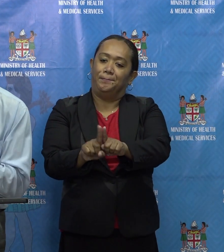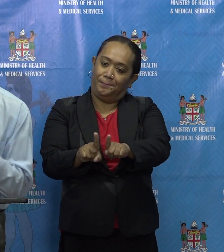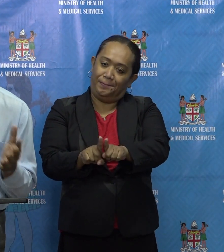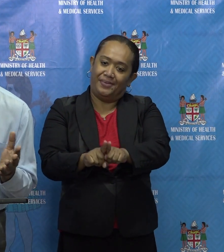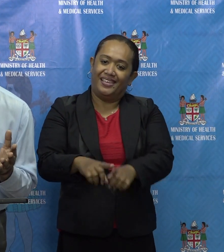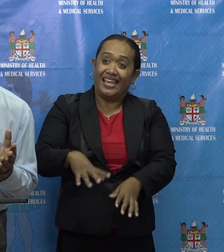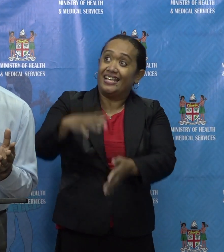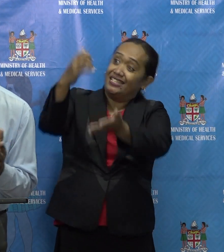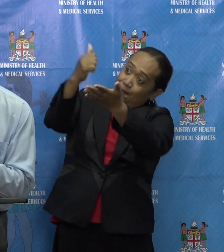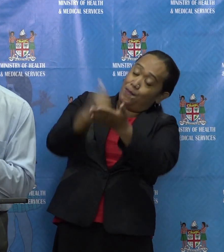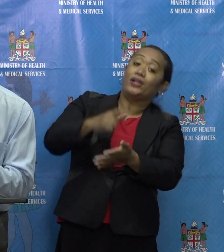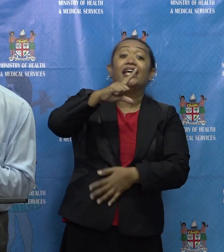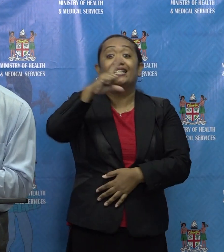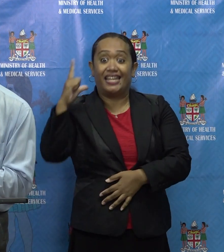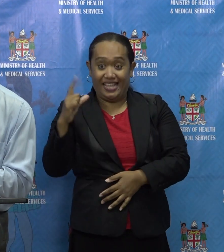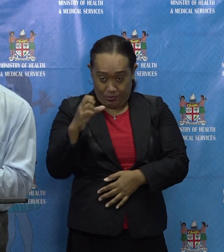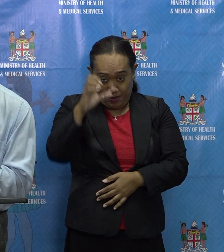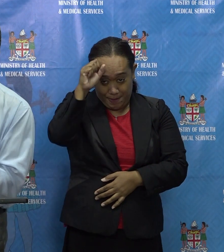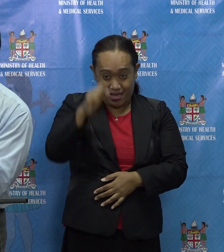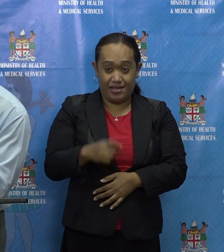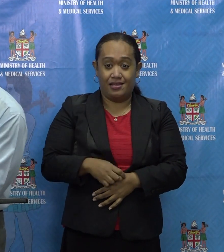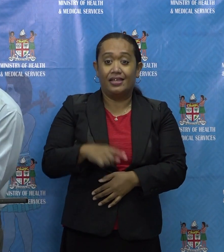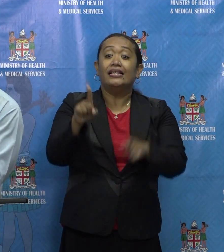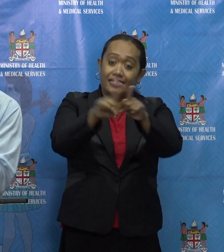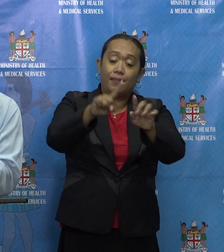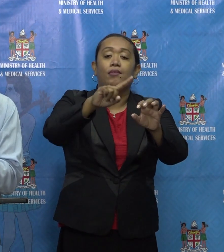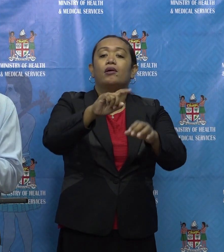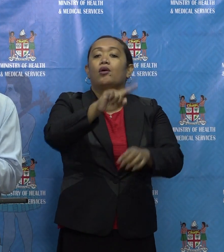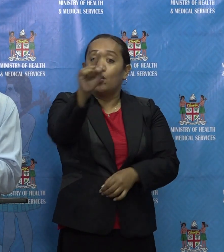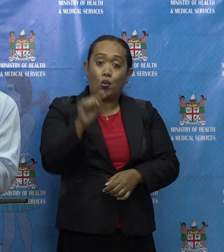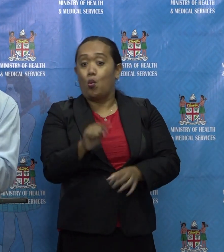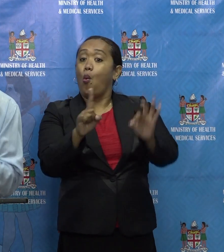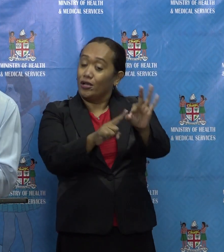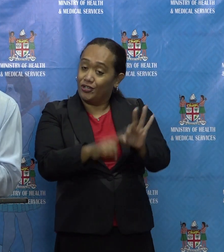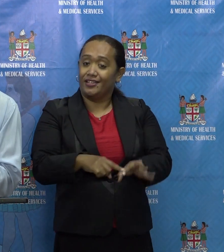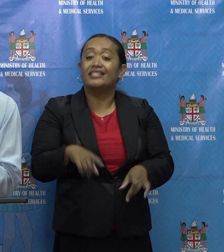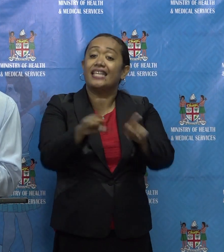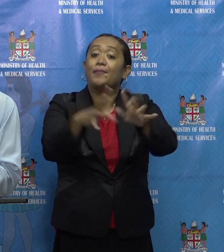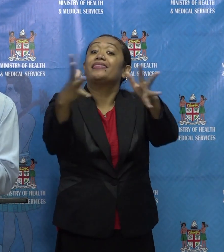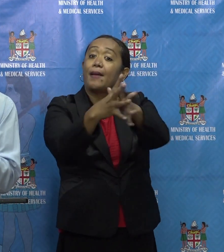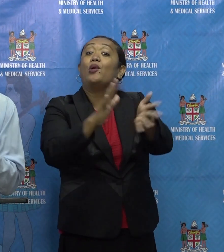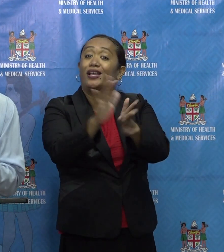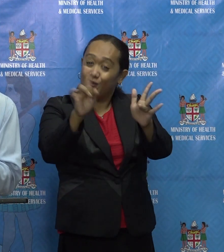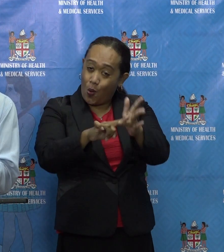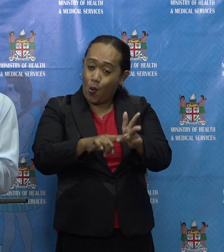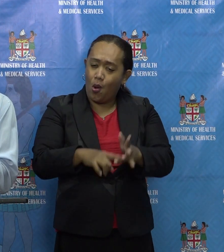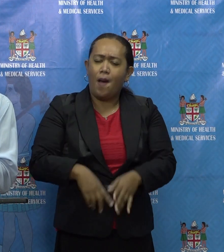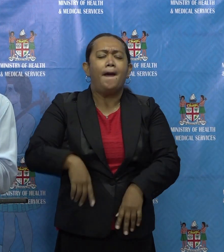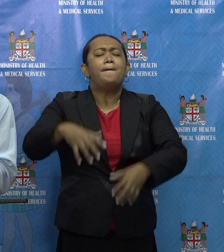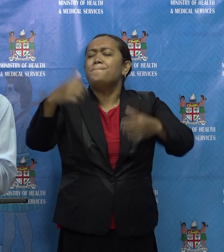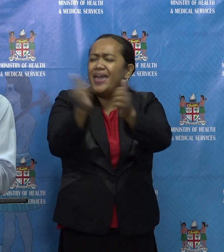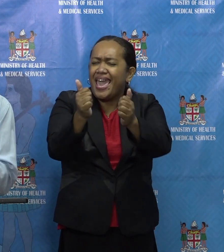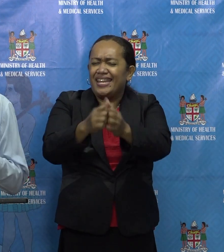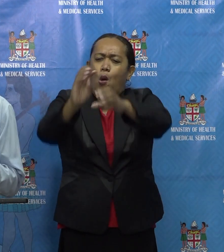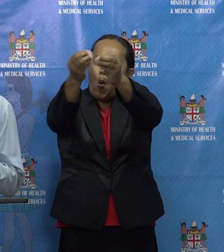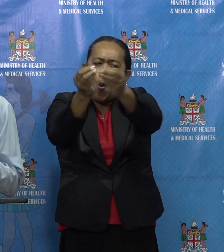support. Yesterday you asked the same question when we mentioned, and WHO also mentioned, and they verified, there is huge number of support that is